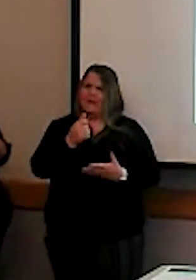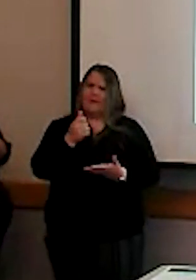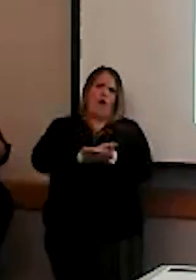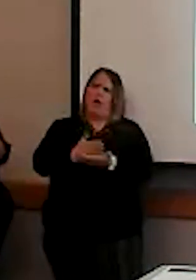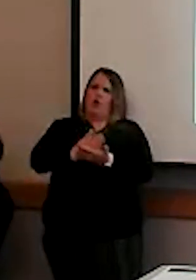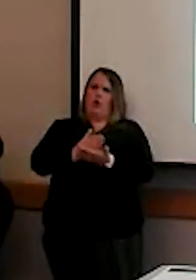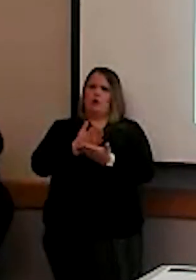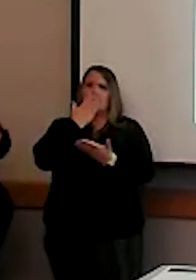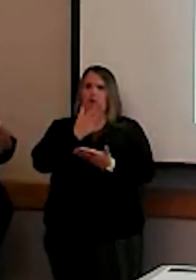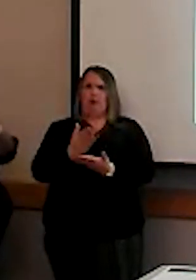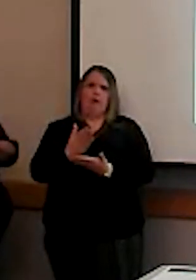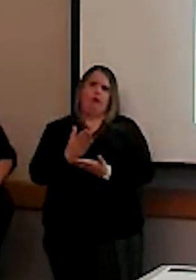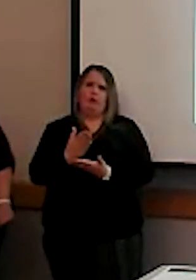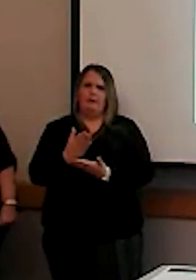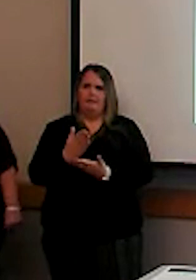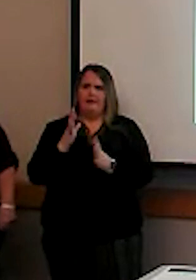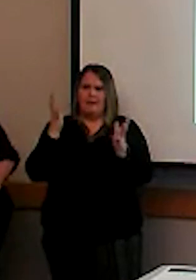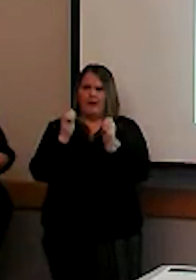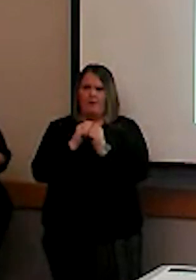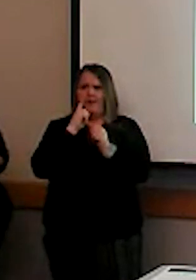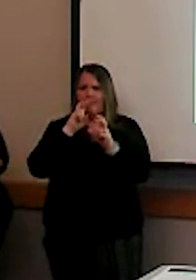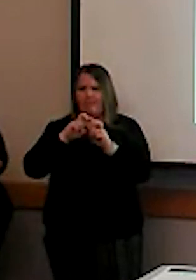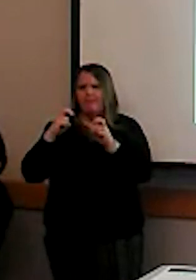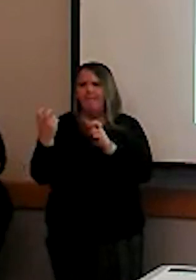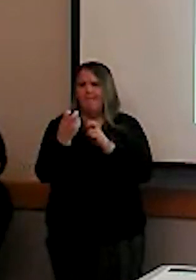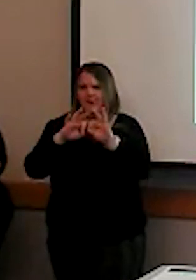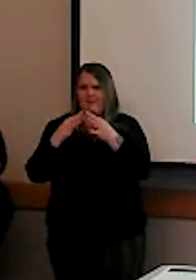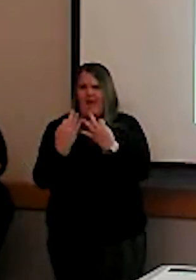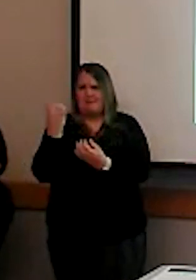cook something as good as you would if you were cooking with somebody else.